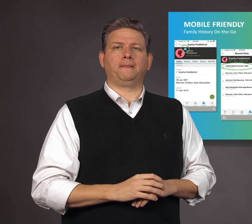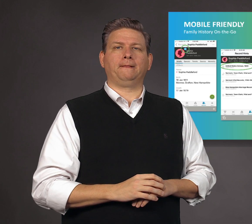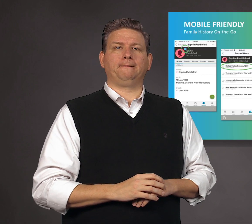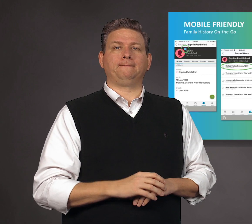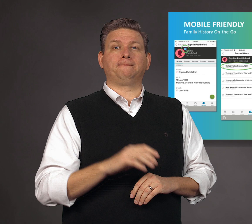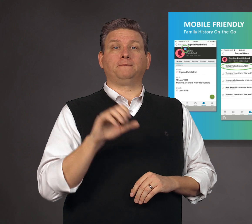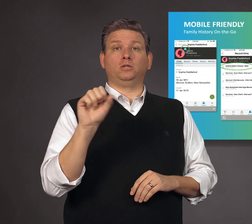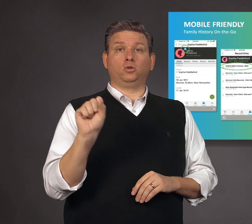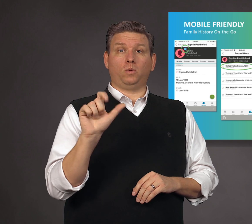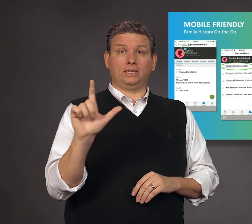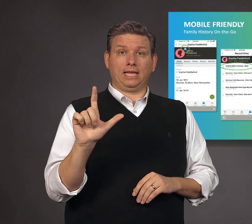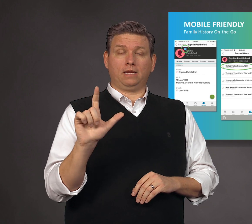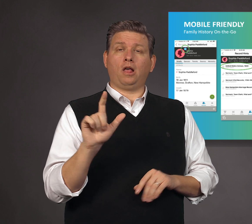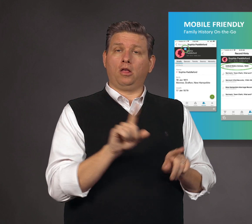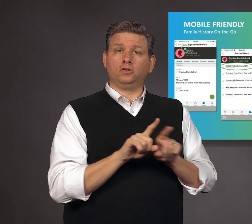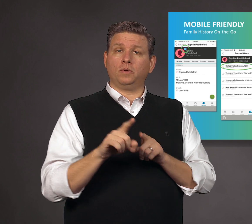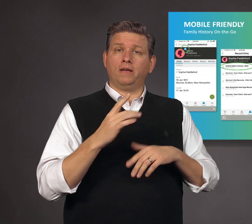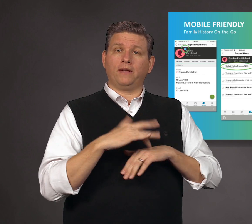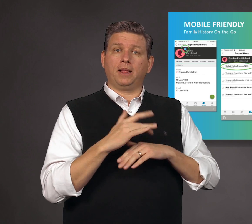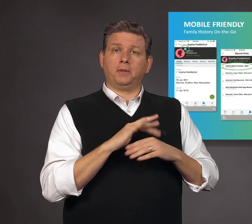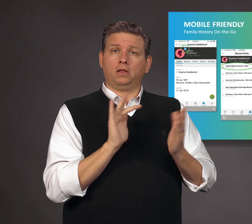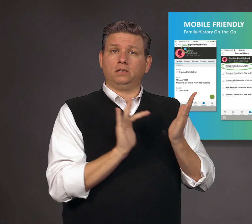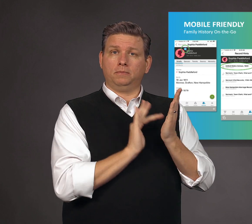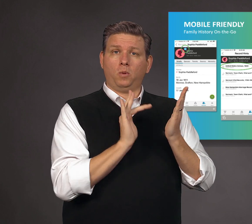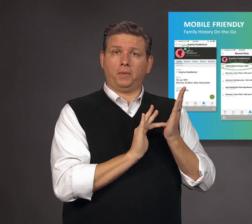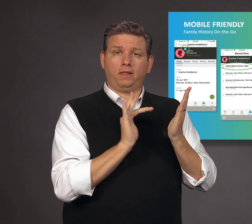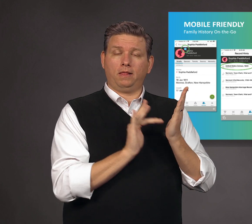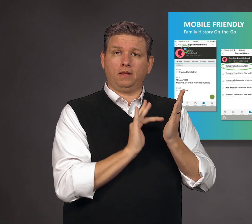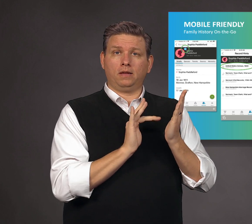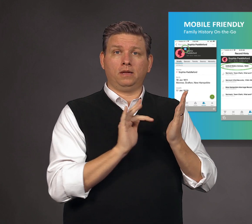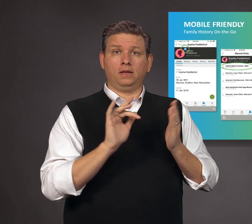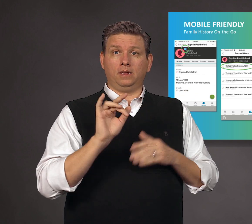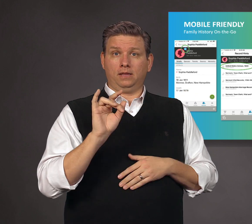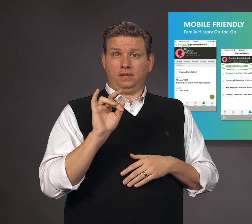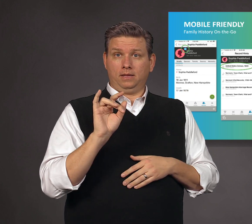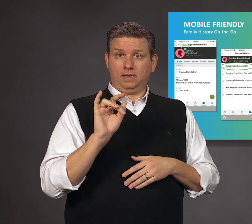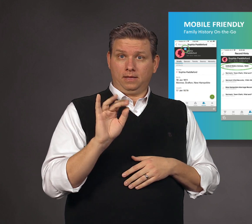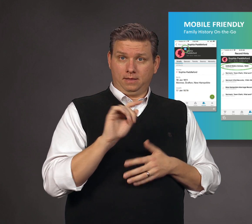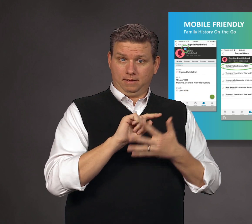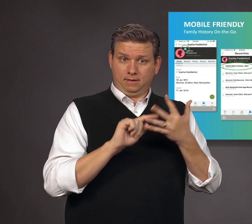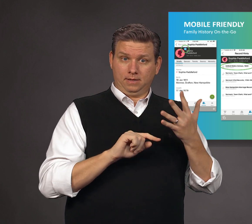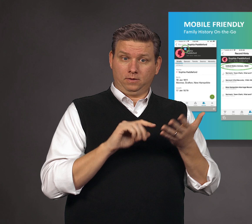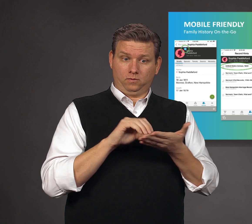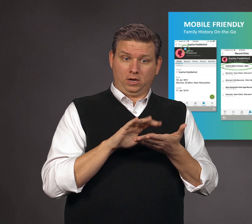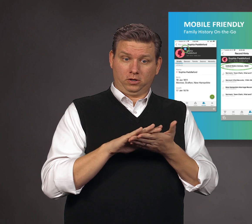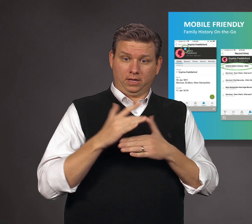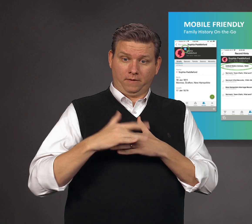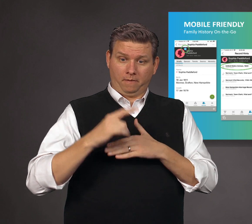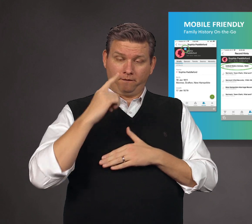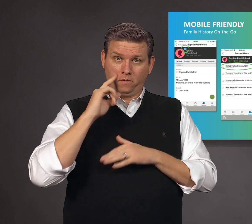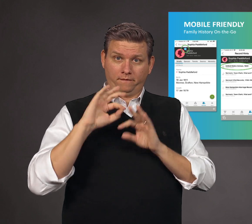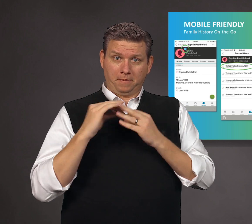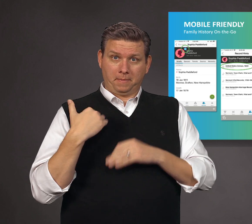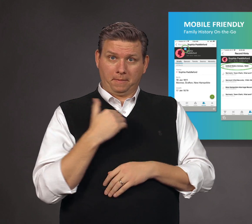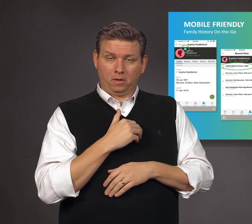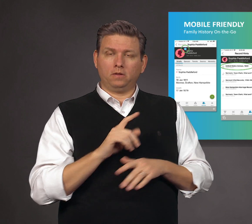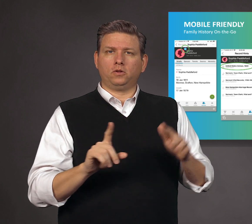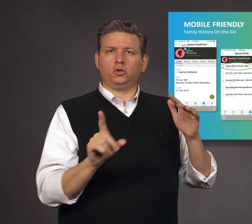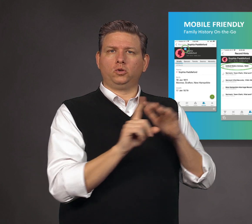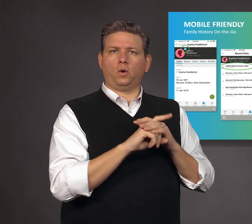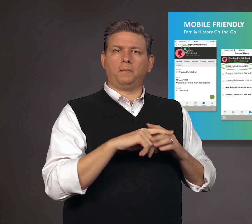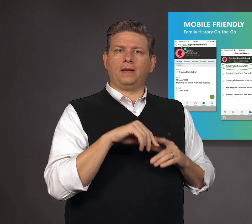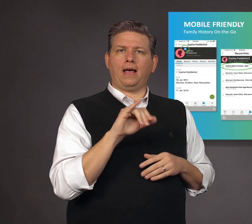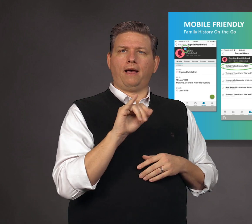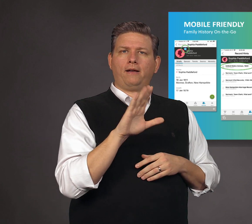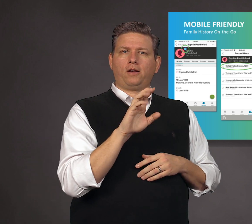Source Linker is also available on your mobile device. If record hints are available for an ancestor, they will show up as a blue icon next